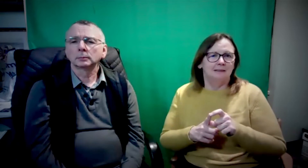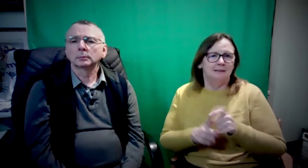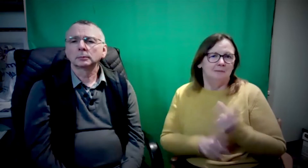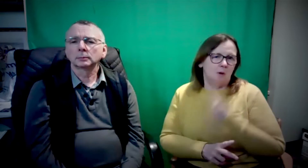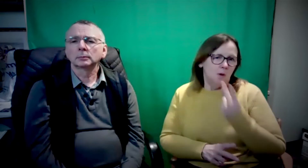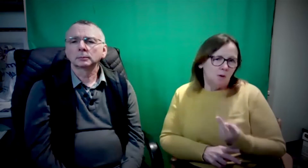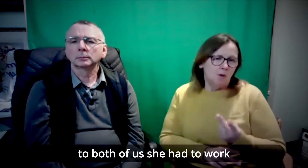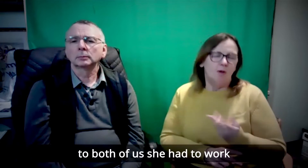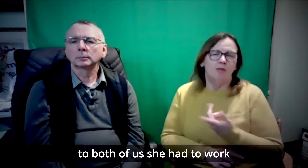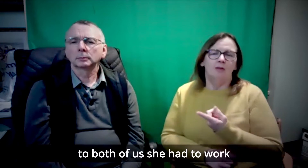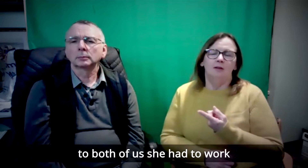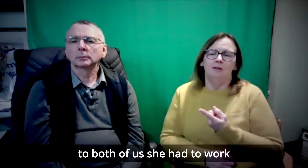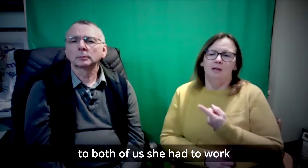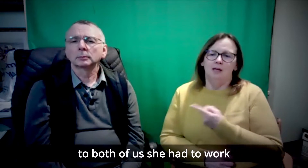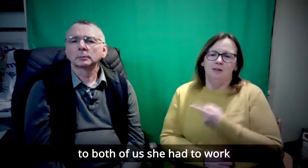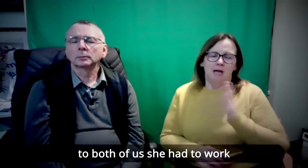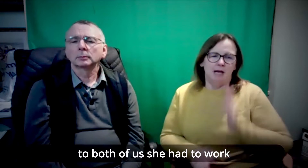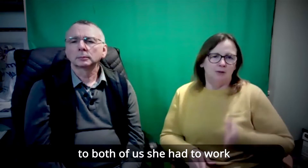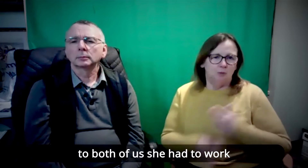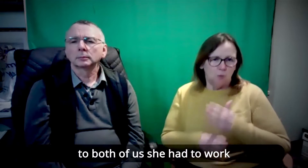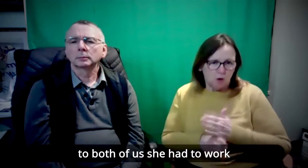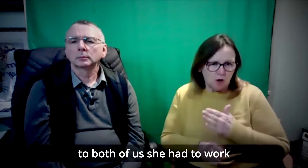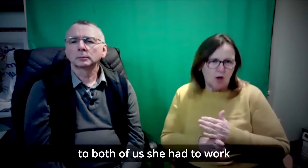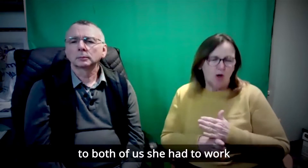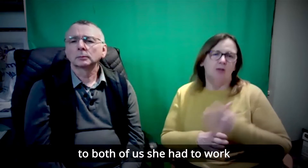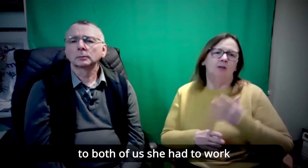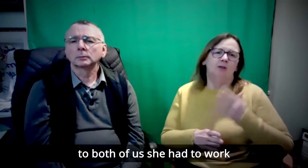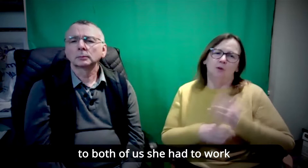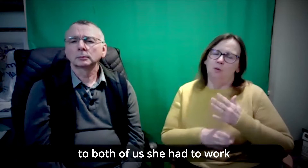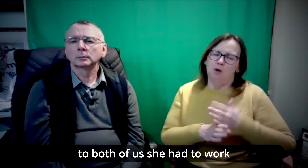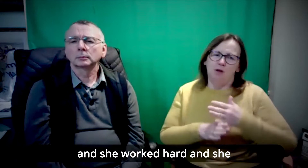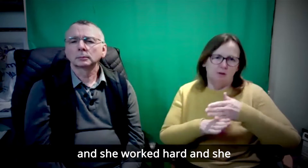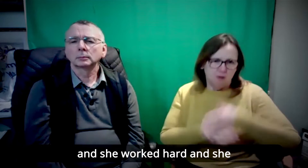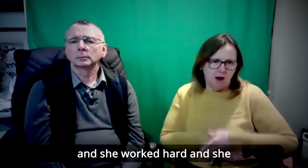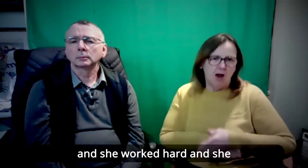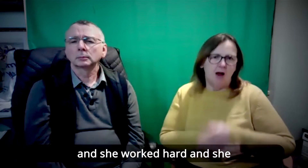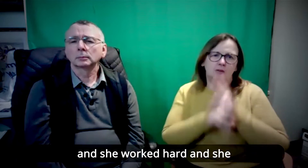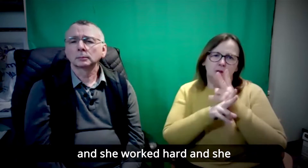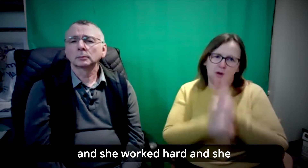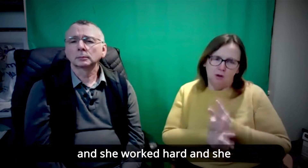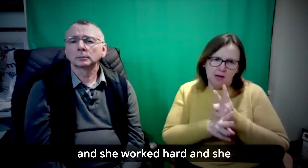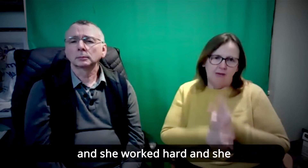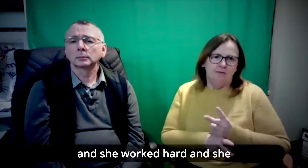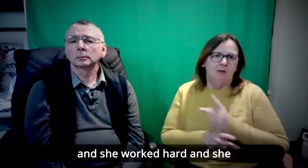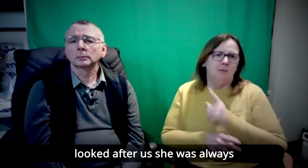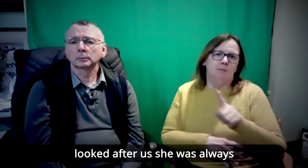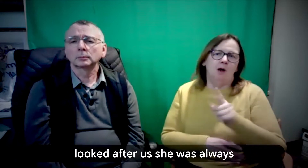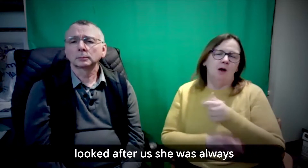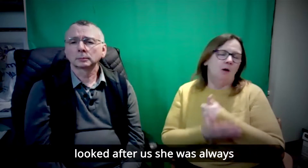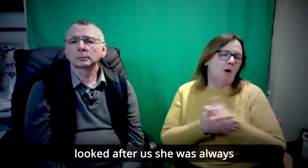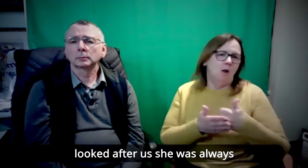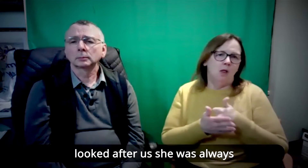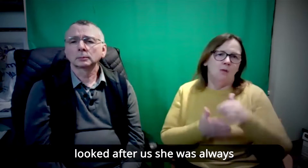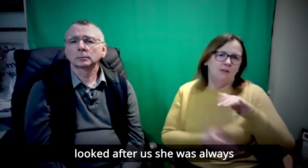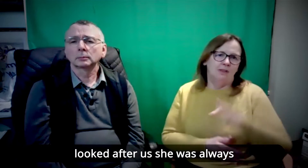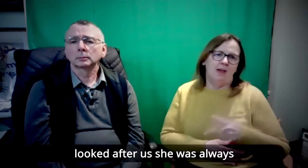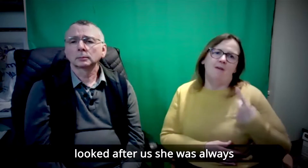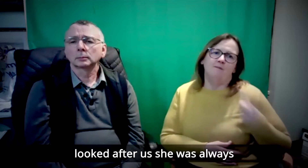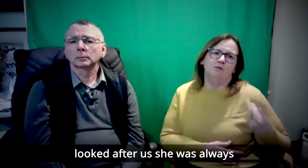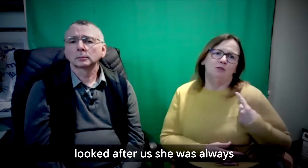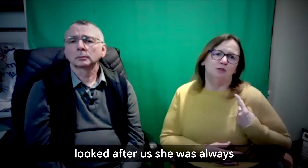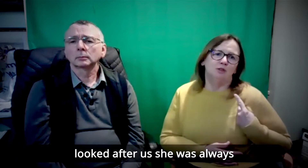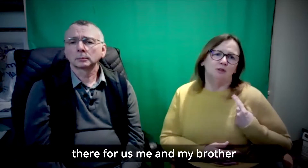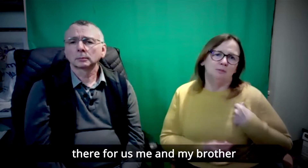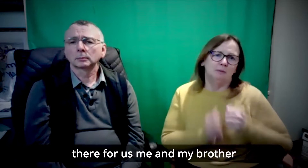dad to both of us. She had to work, and she worked hard, and she looked after us. She